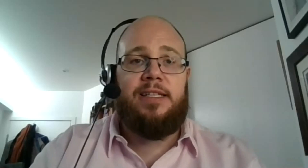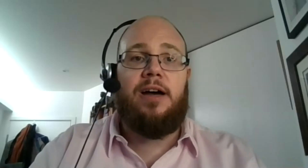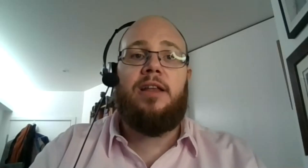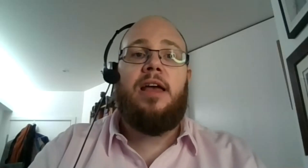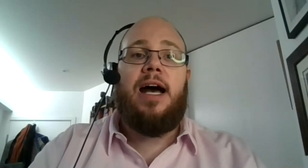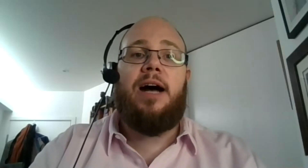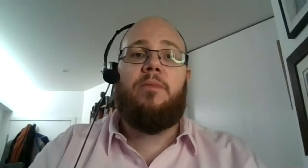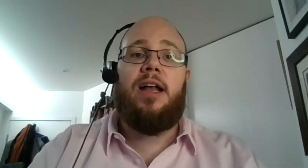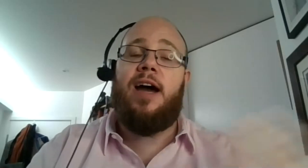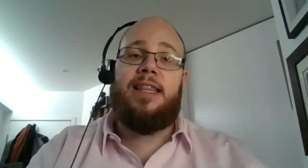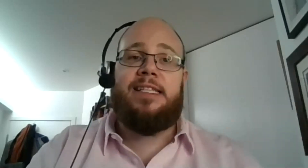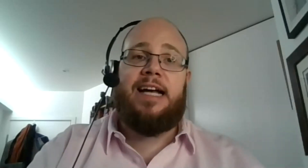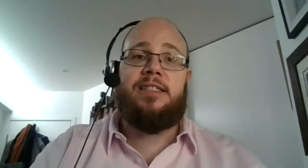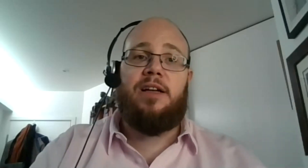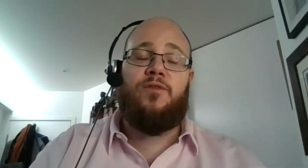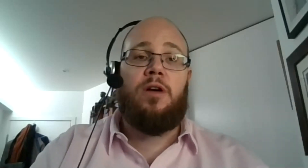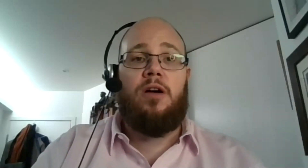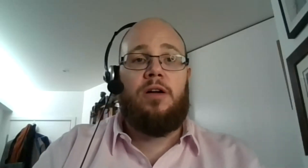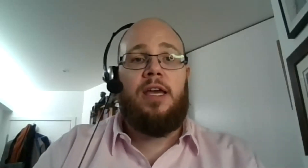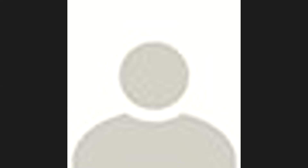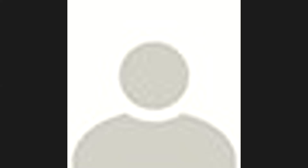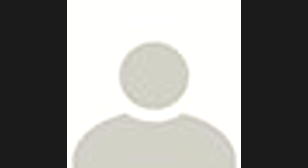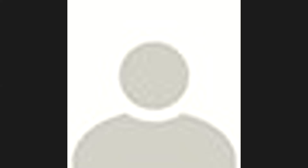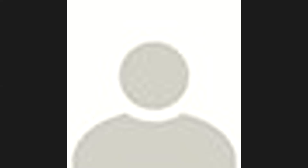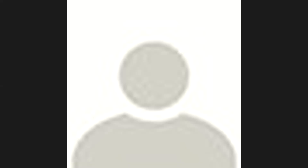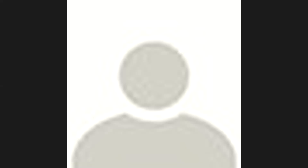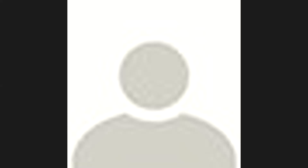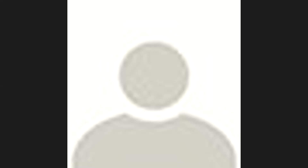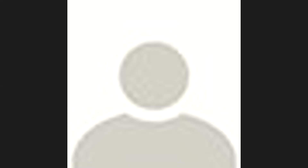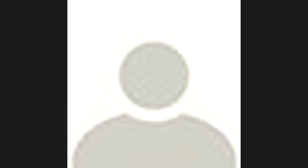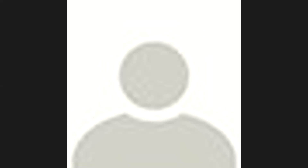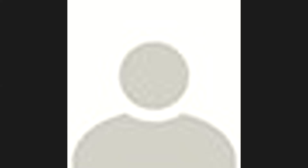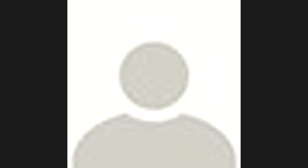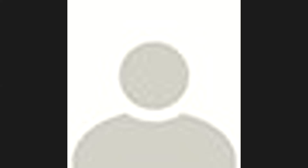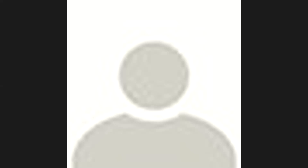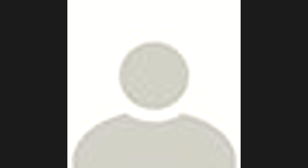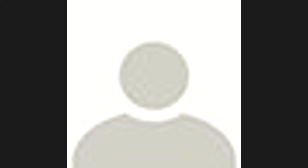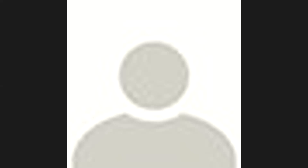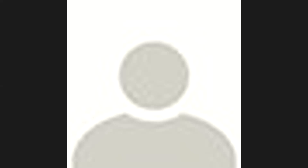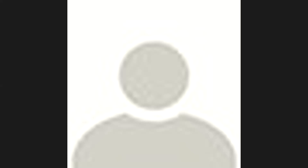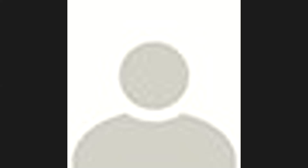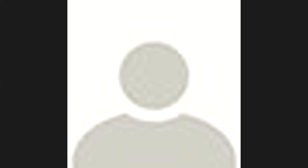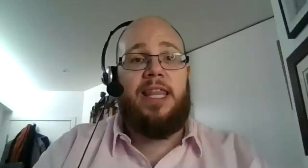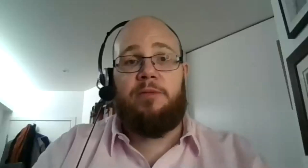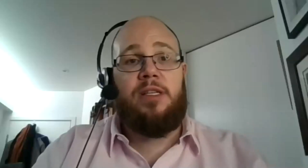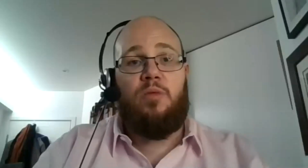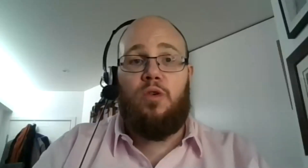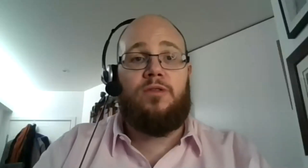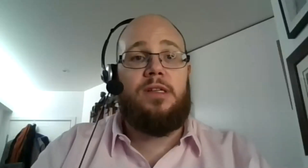done. And I had the test at 4 o'clock in the evening. At 10 o'clock the next day, I got my result. And that was at the walkthrough site